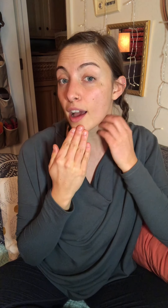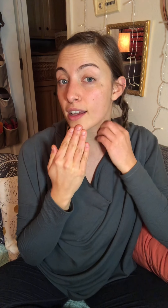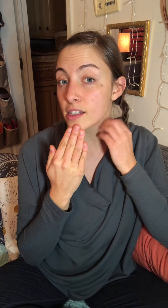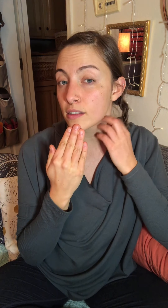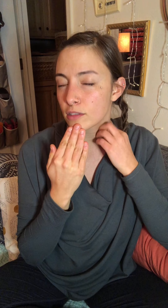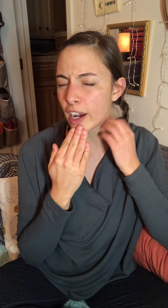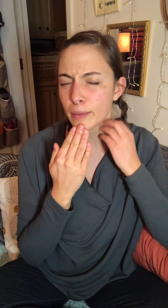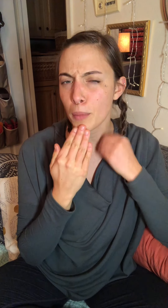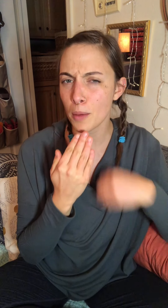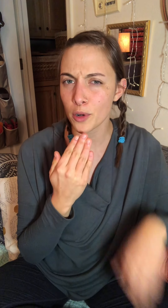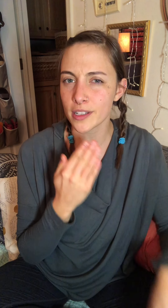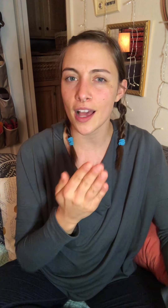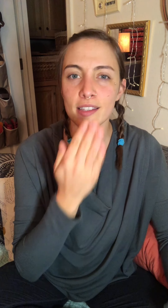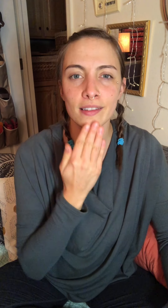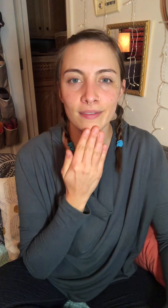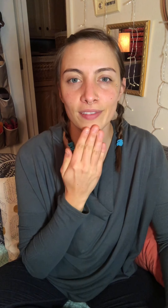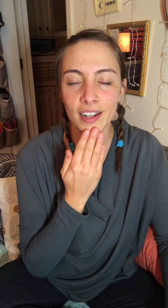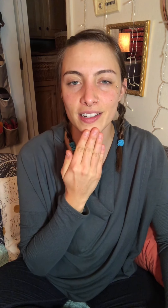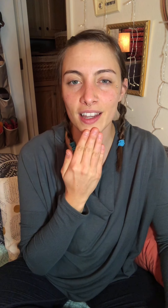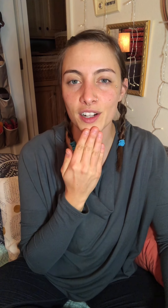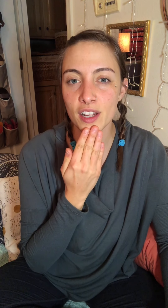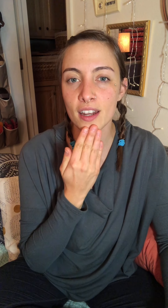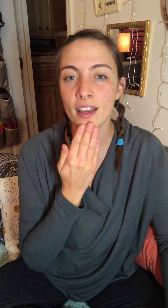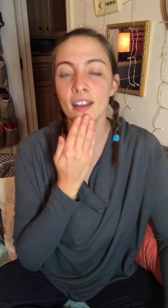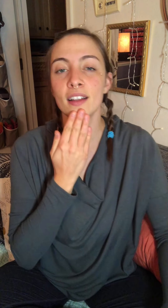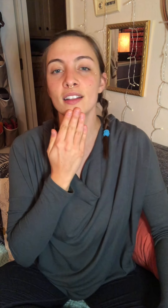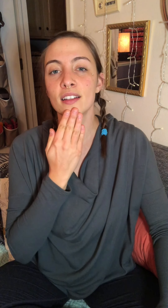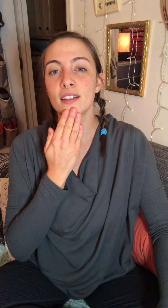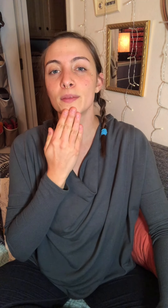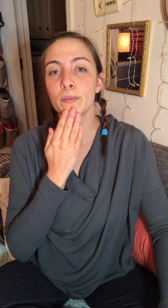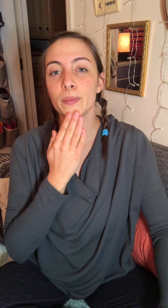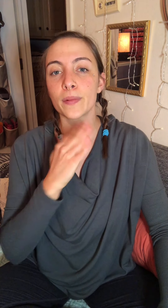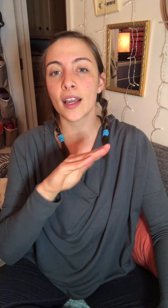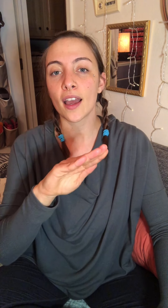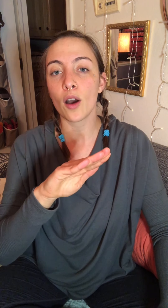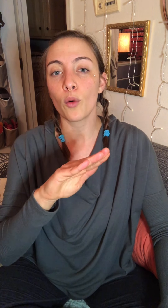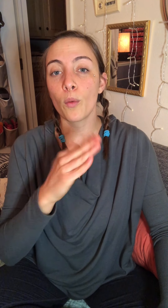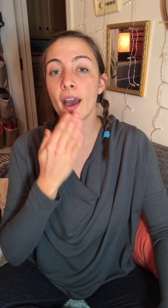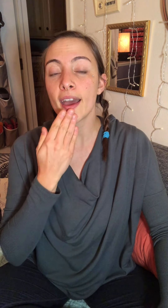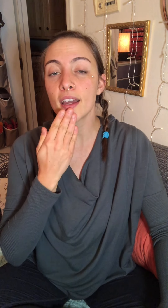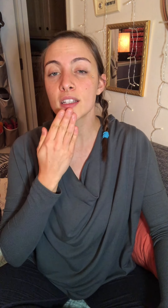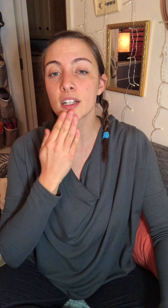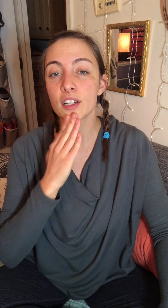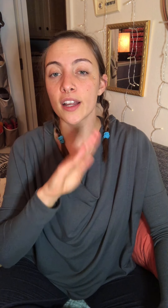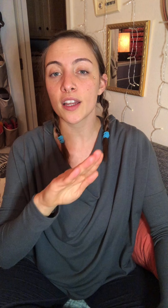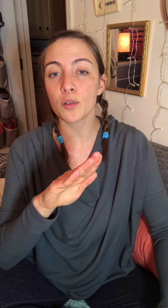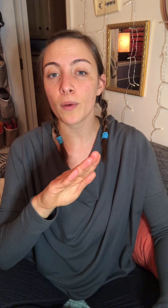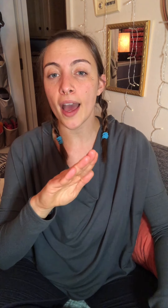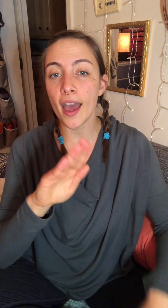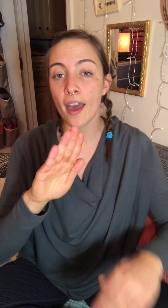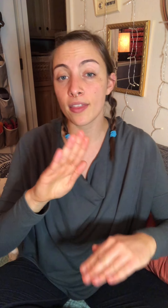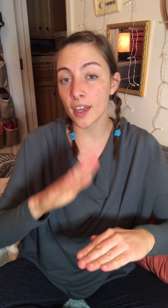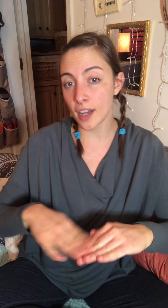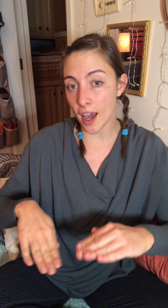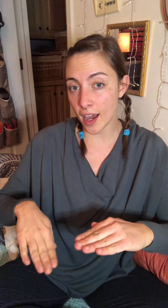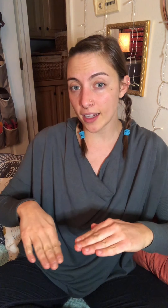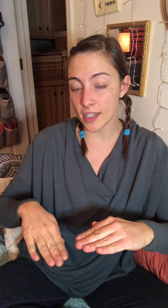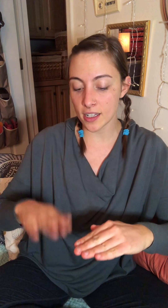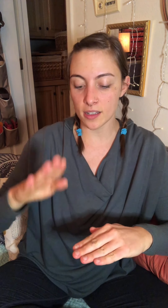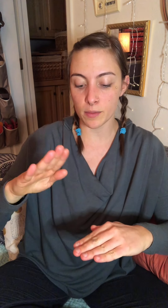us, palm towards us, fingers at our chin. Bring it away, turn your hand away, and then I tend to smack